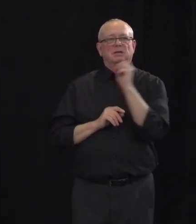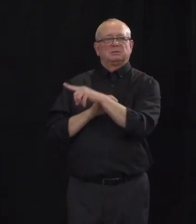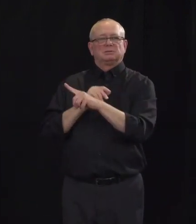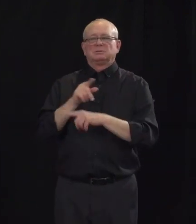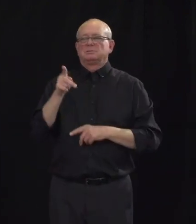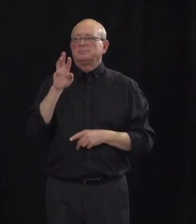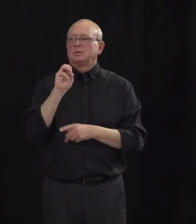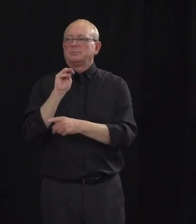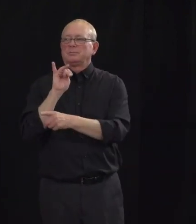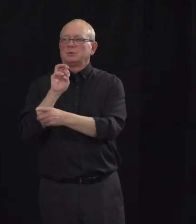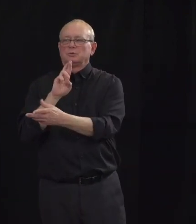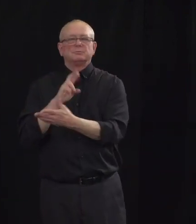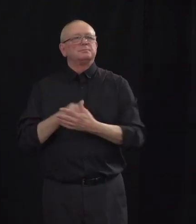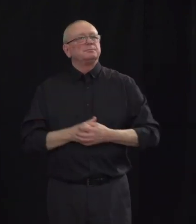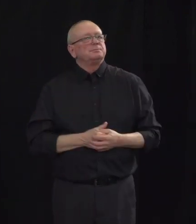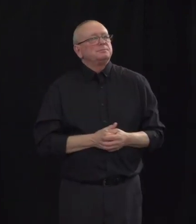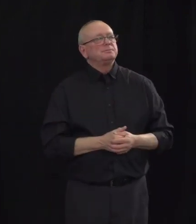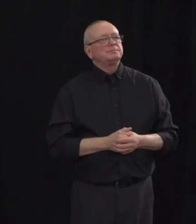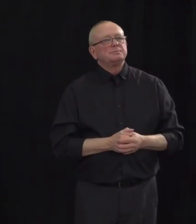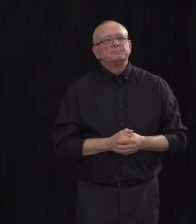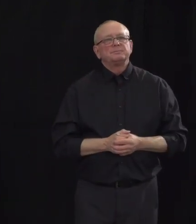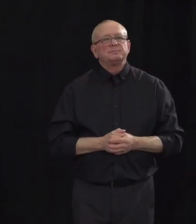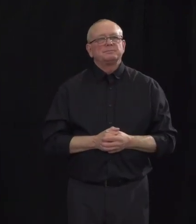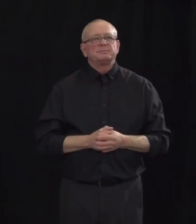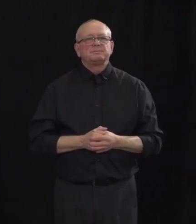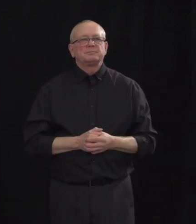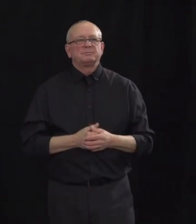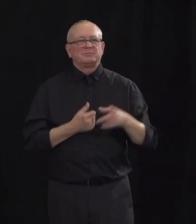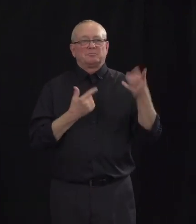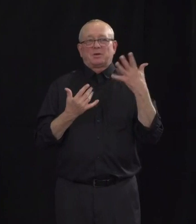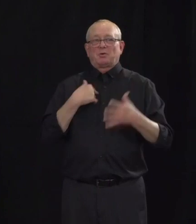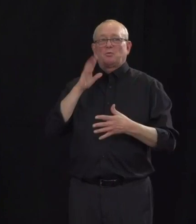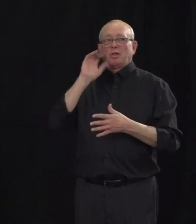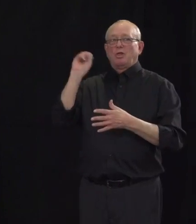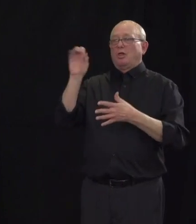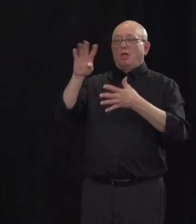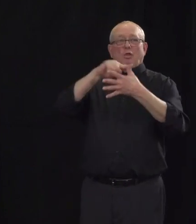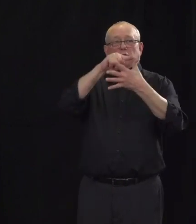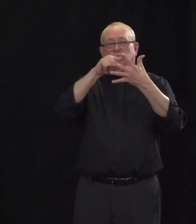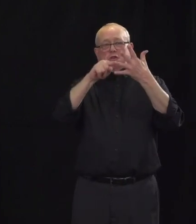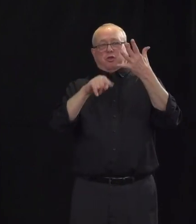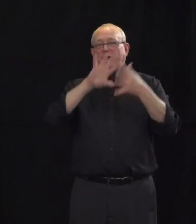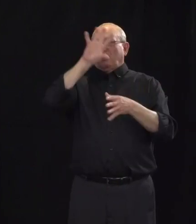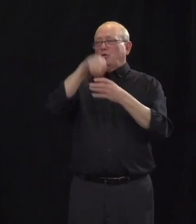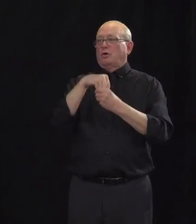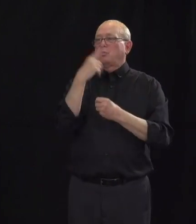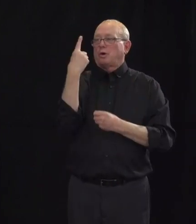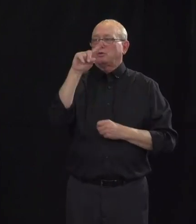Premier, I'm going to try and jam this all up into one question here. So, Oh, I know how you do that, Dean.